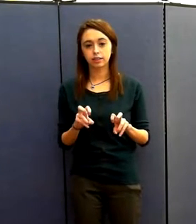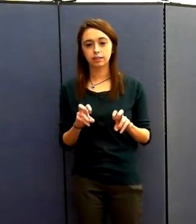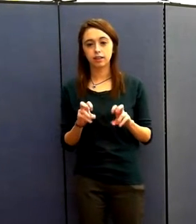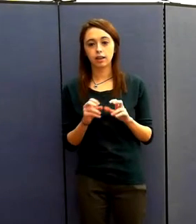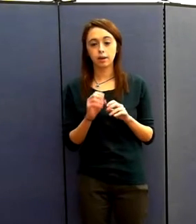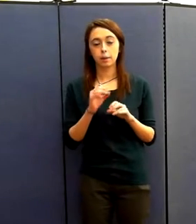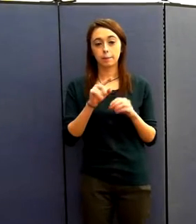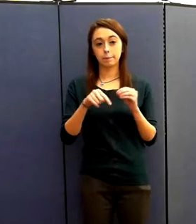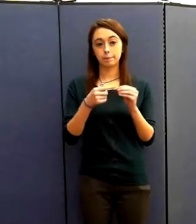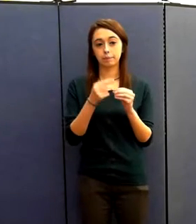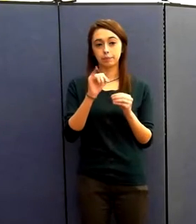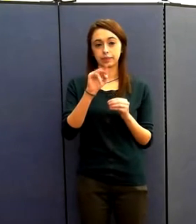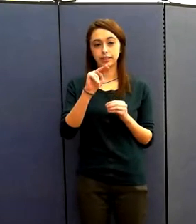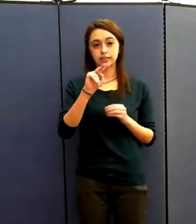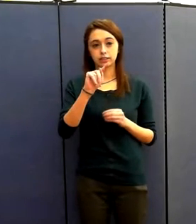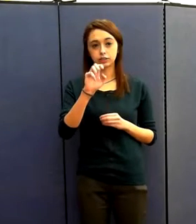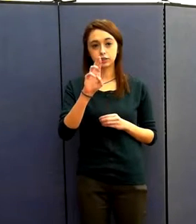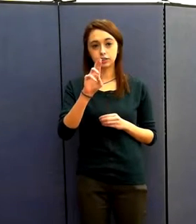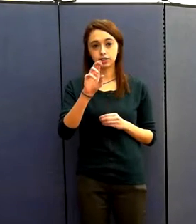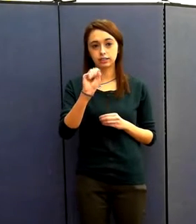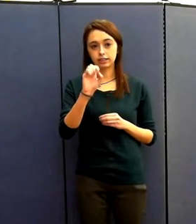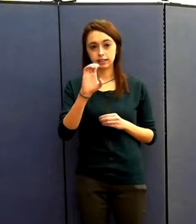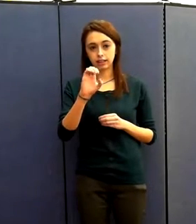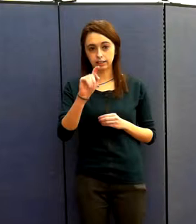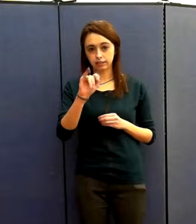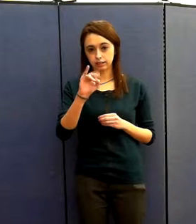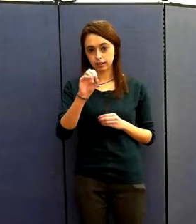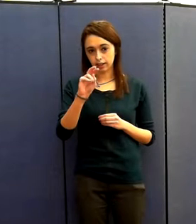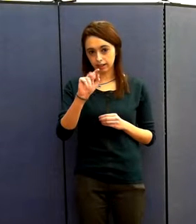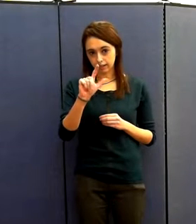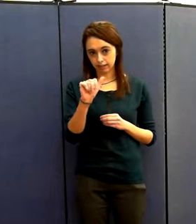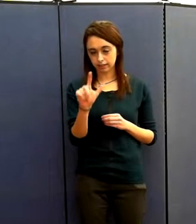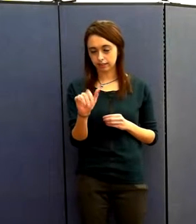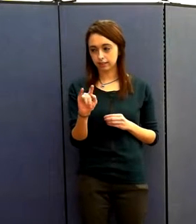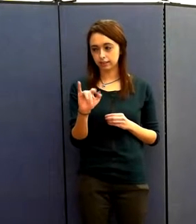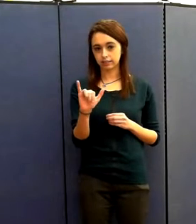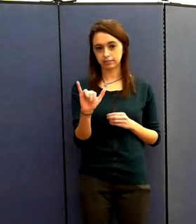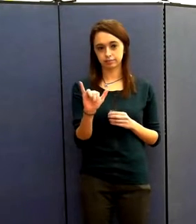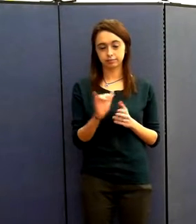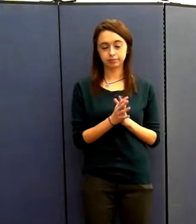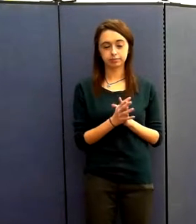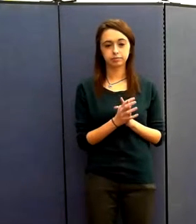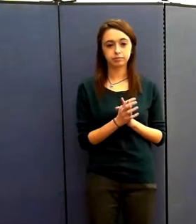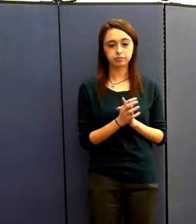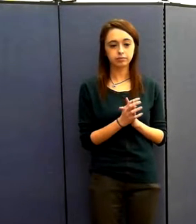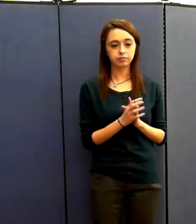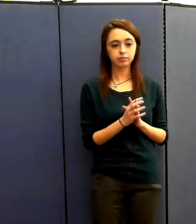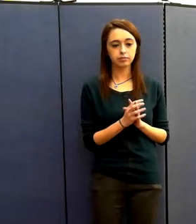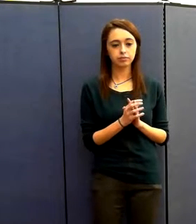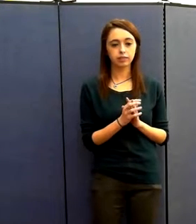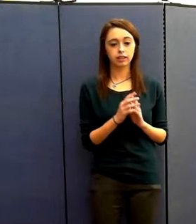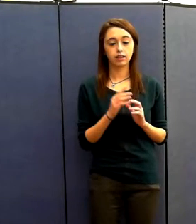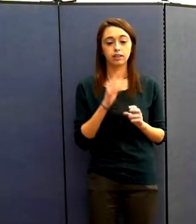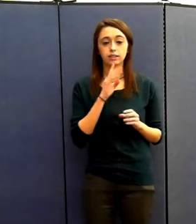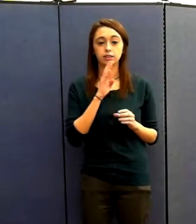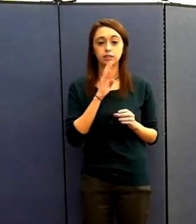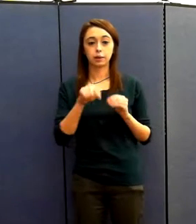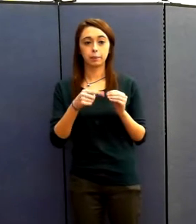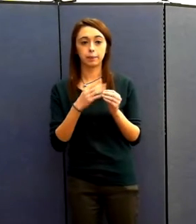I will state the significant findings of my research. Next, I point to future research